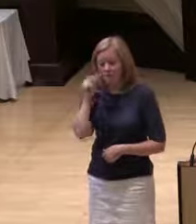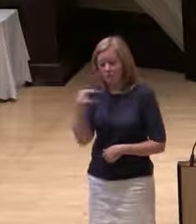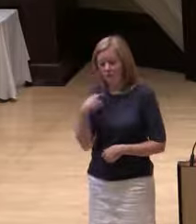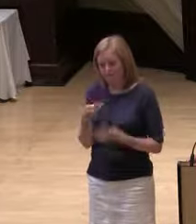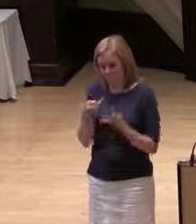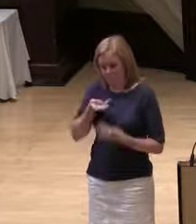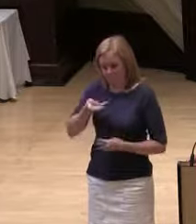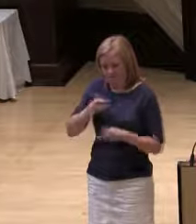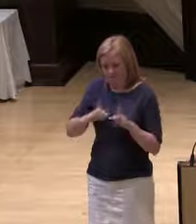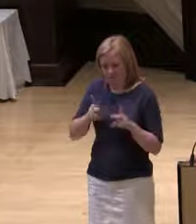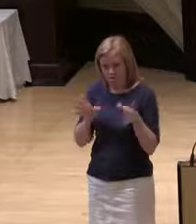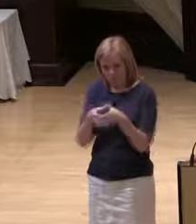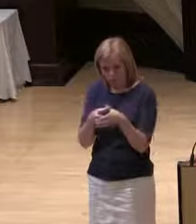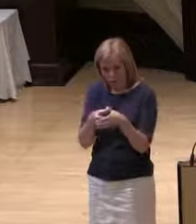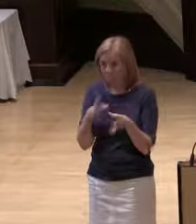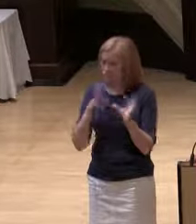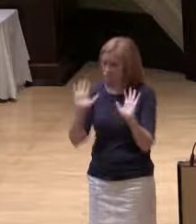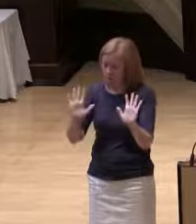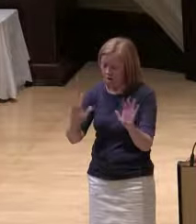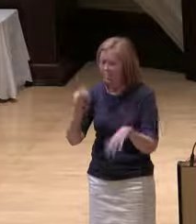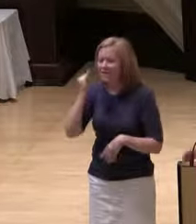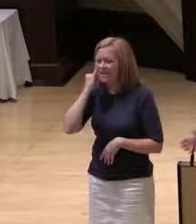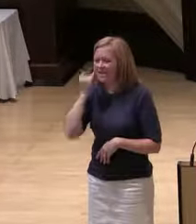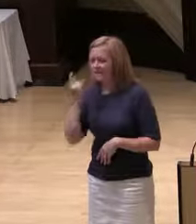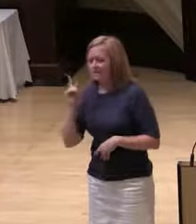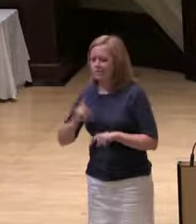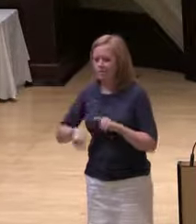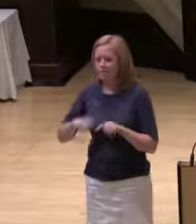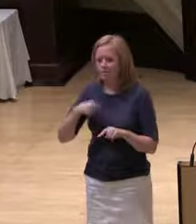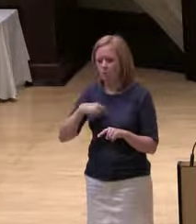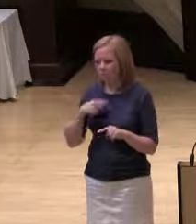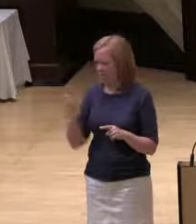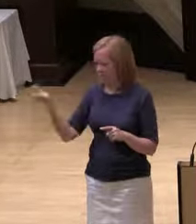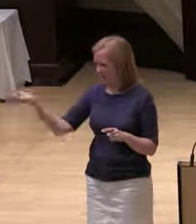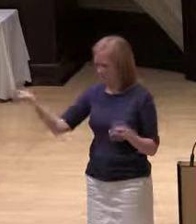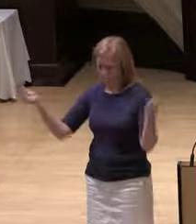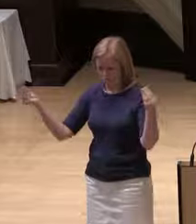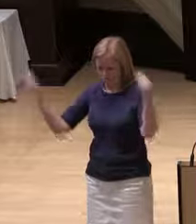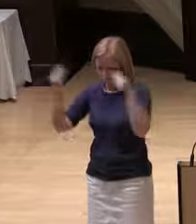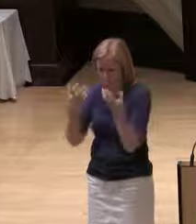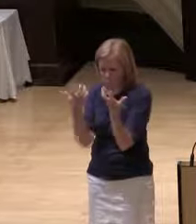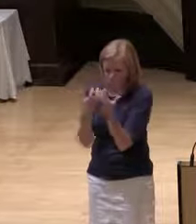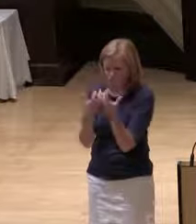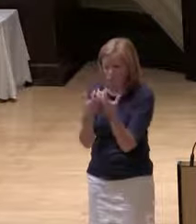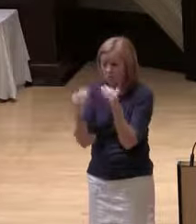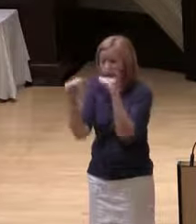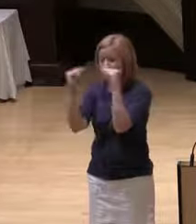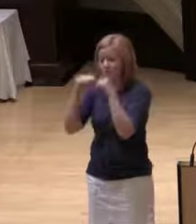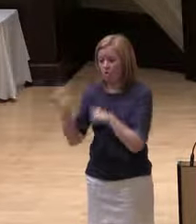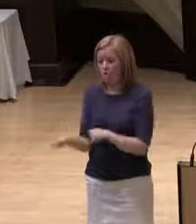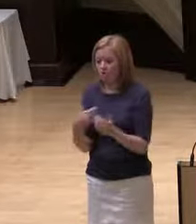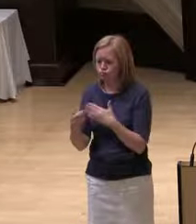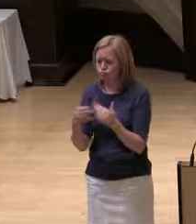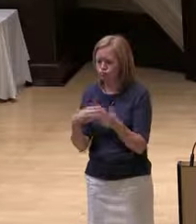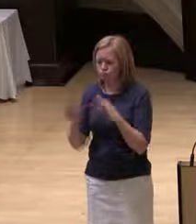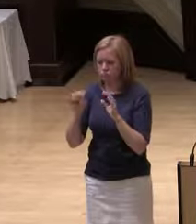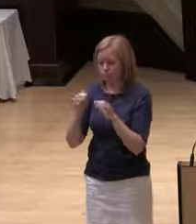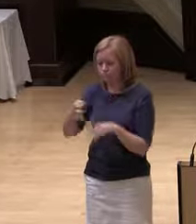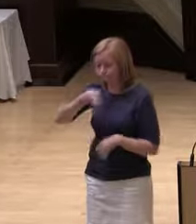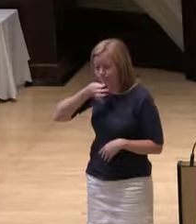together to play, that'd be great. If you can't put a foursome together, we'll be able to match you up, and we'll take any level of golfers. You don't have to be a great